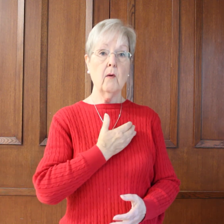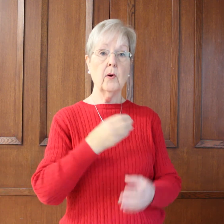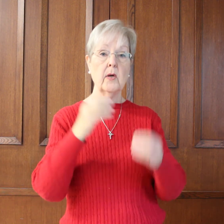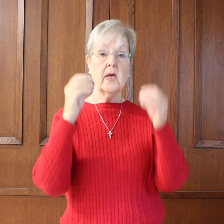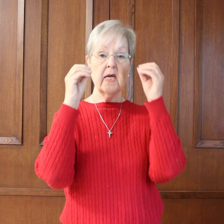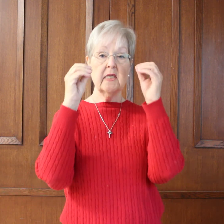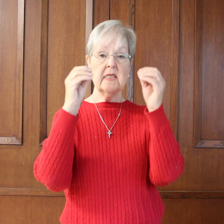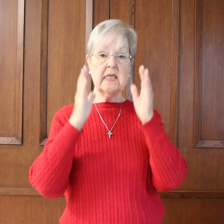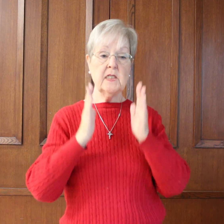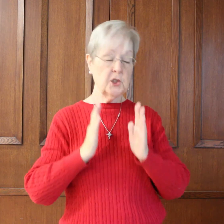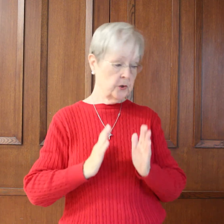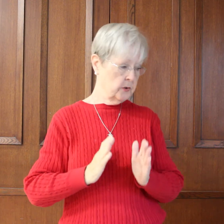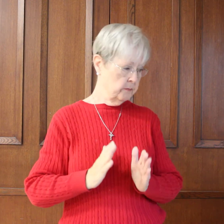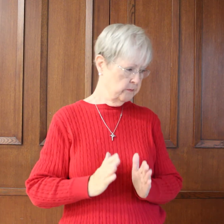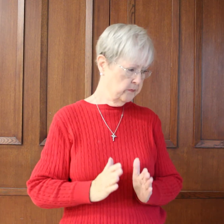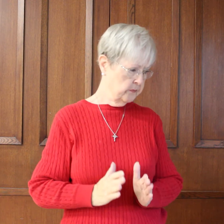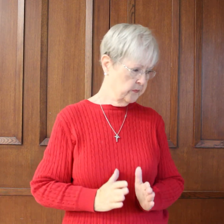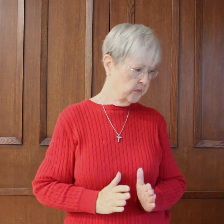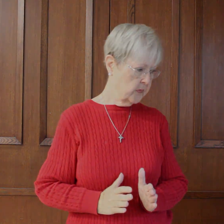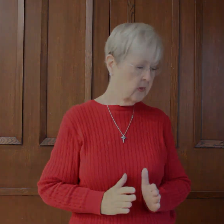Our teacher.